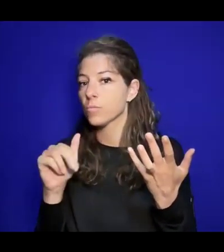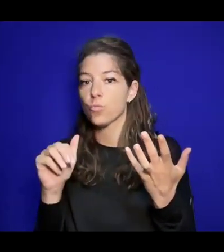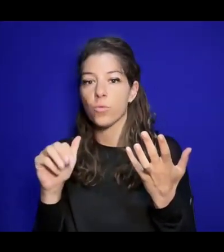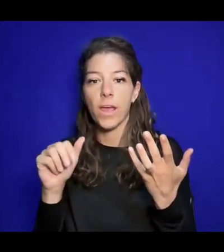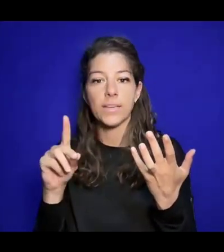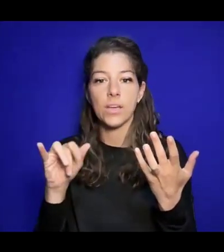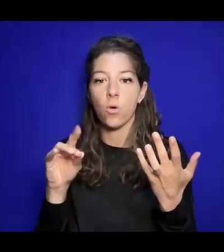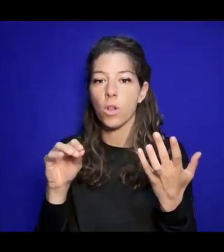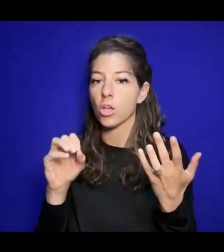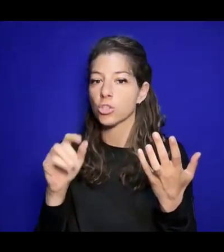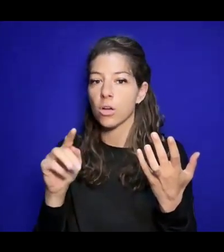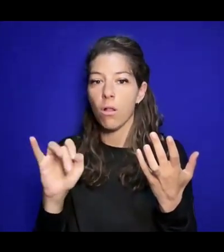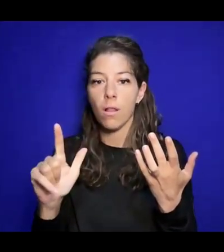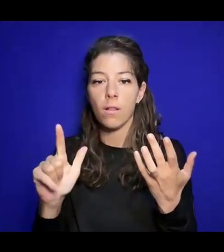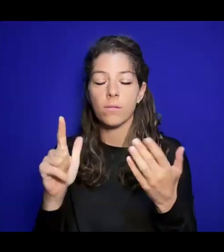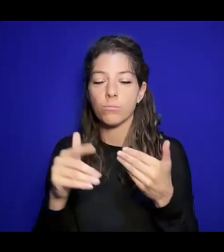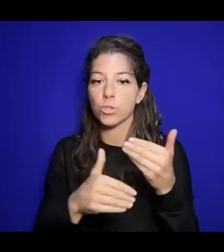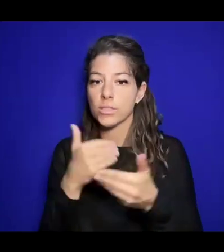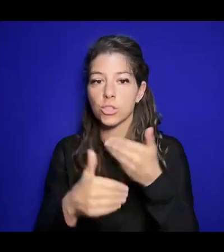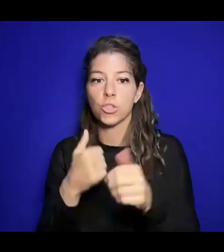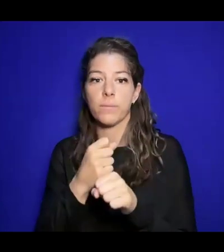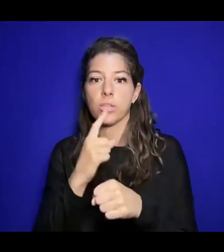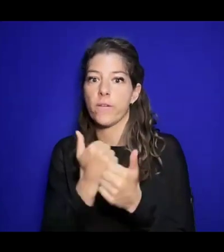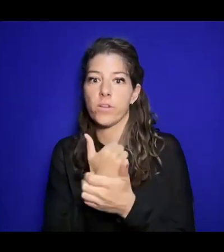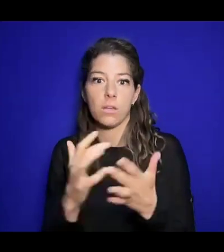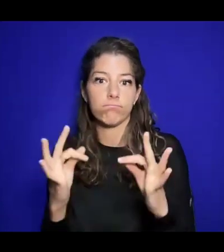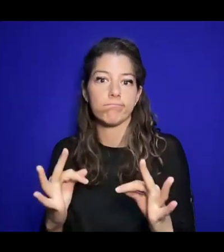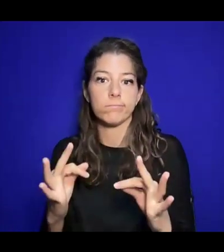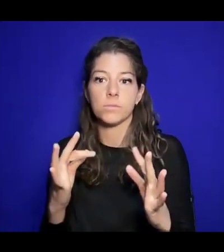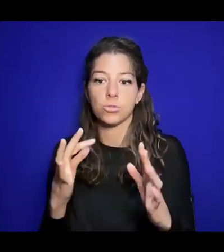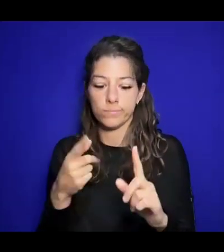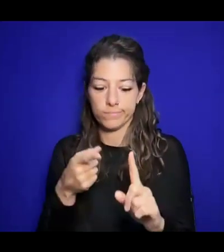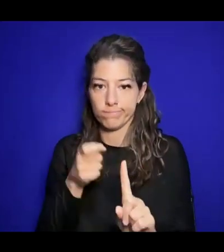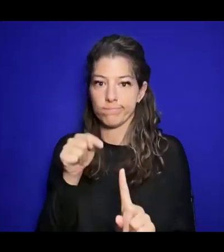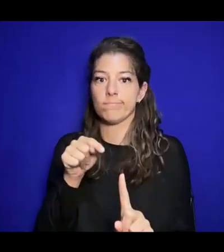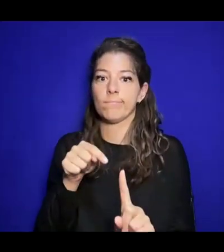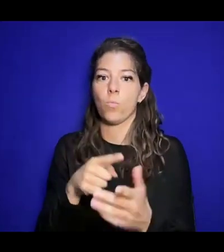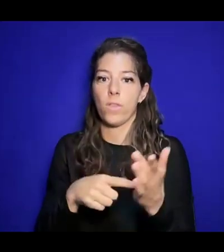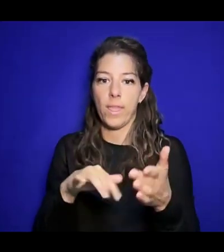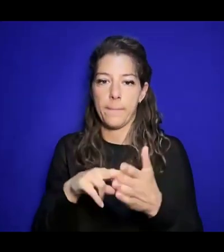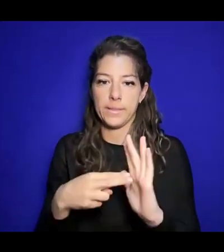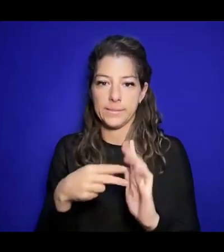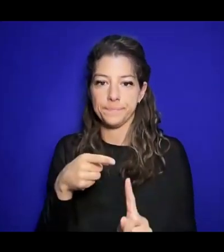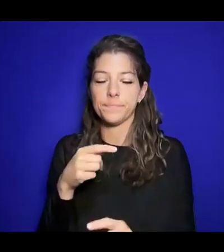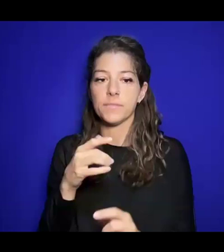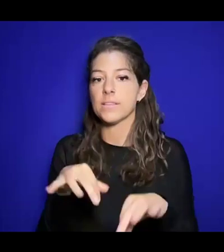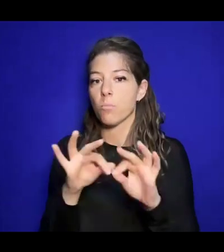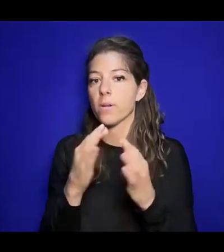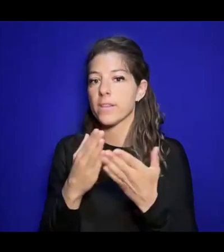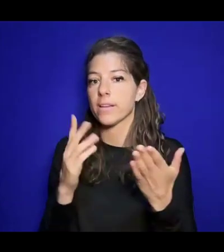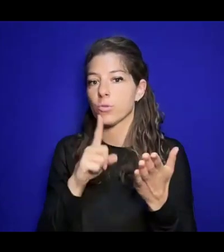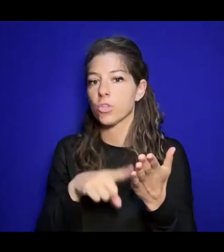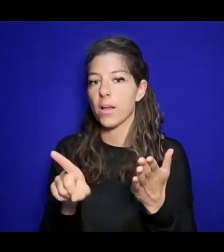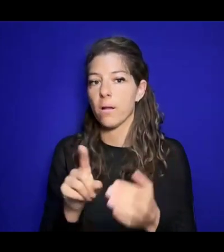make sure everything it is as it should be to get to the source of what that is. So that's a pretty important thing to check